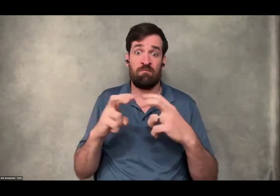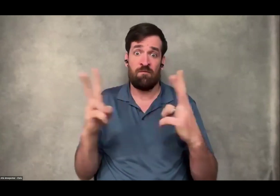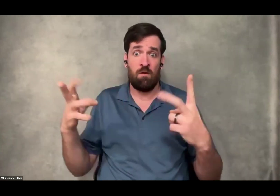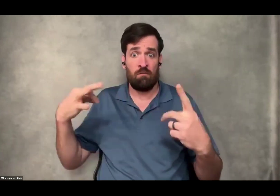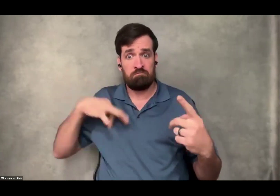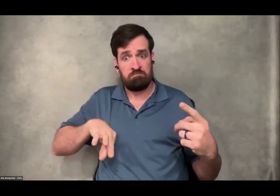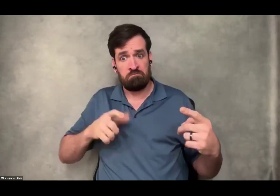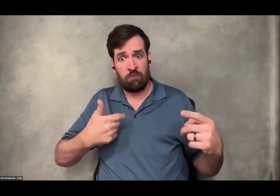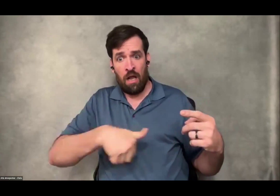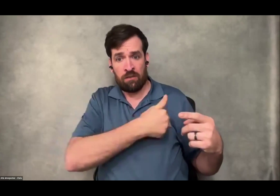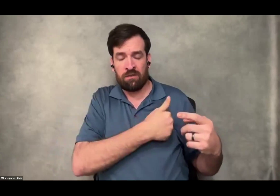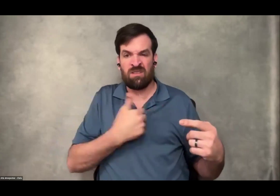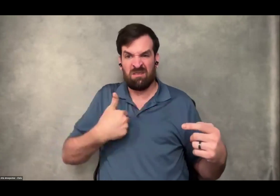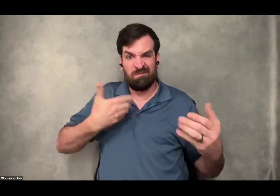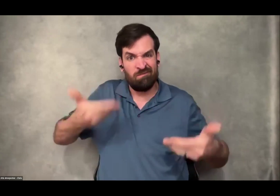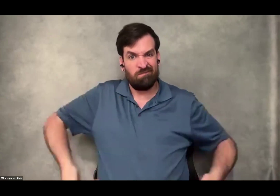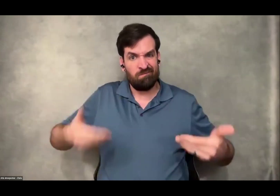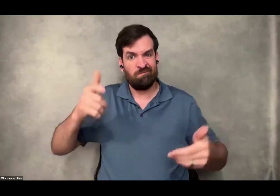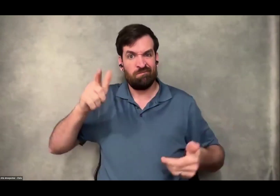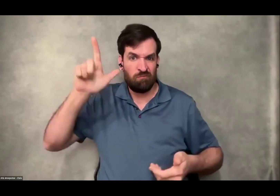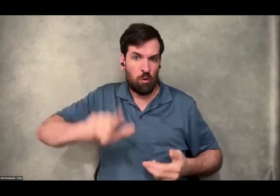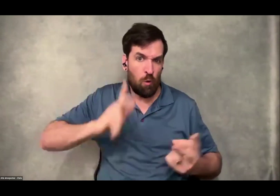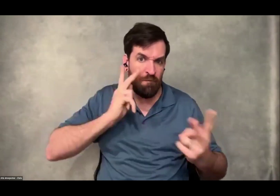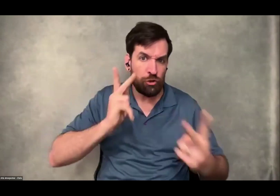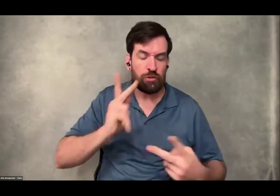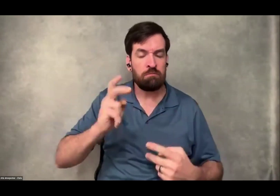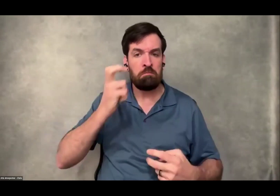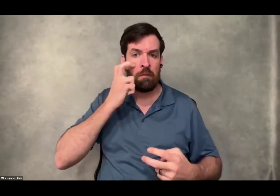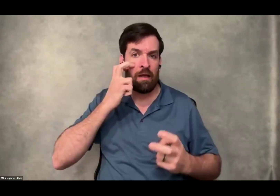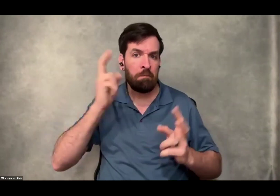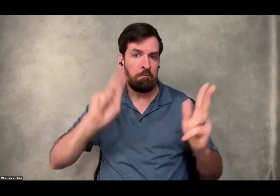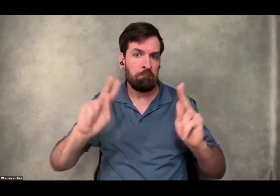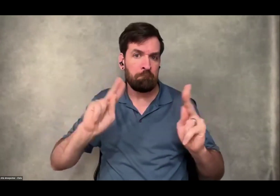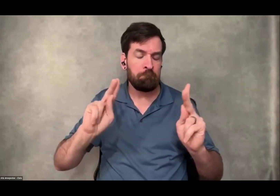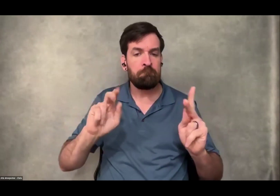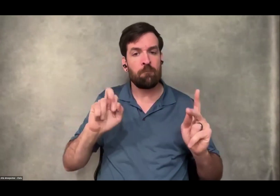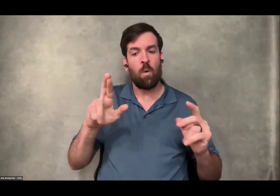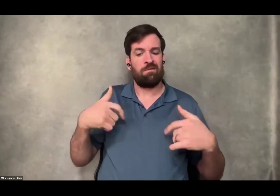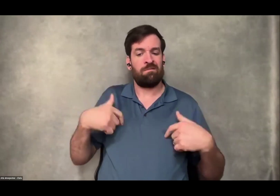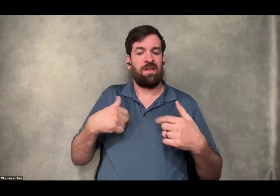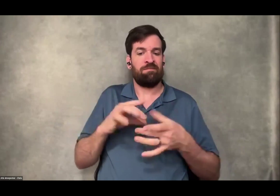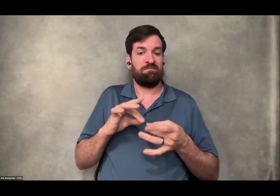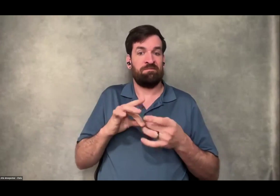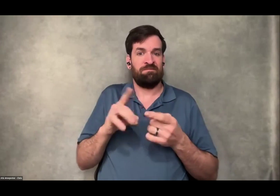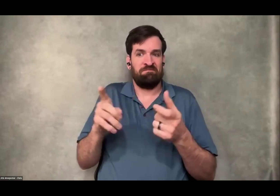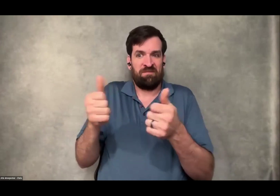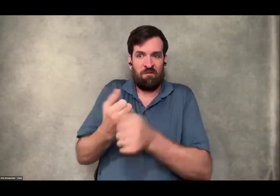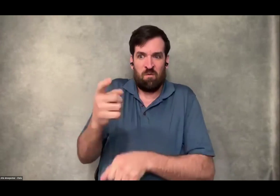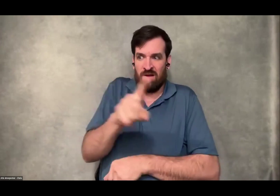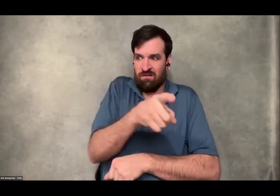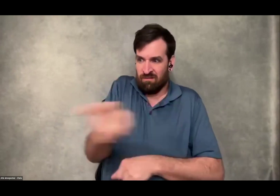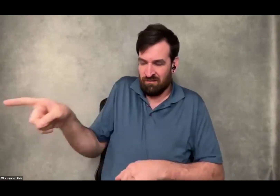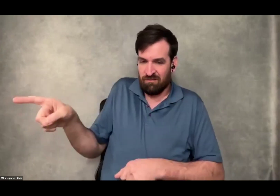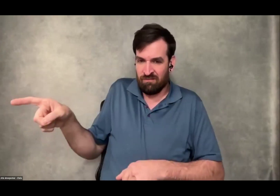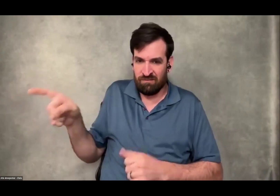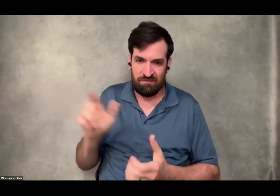to us as low vision and blind individuals, or as I term everyone else, mouse